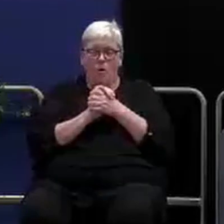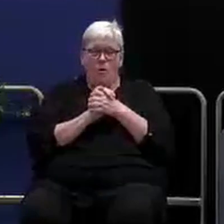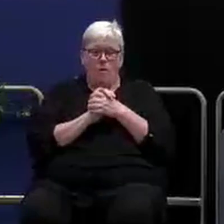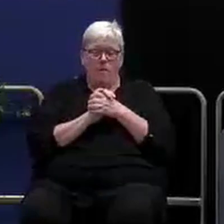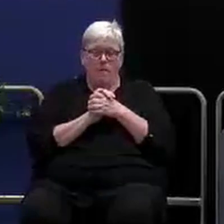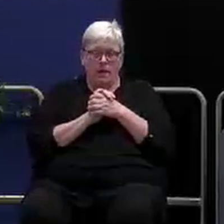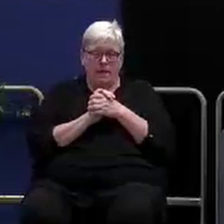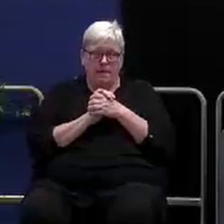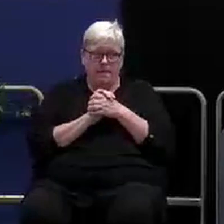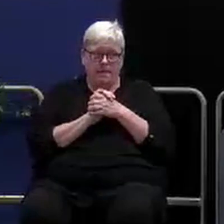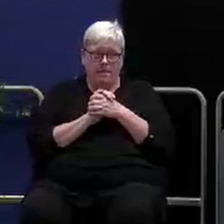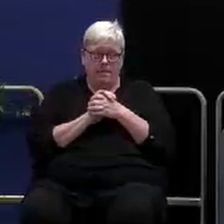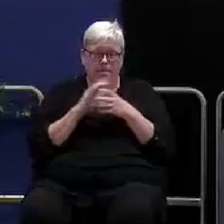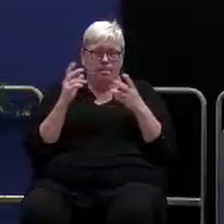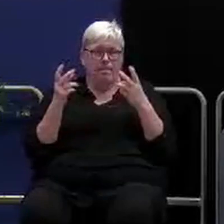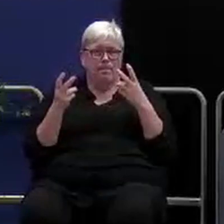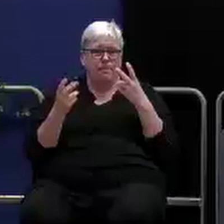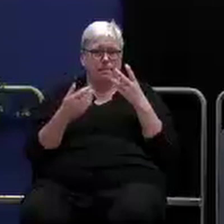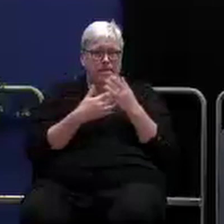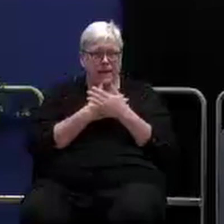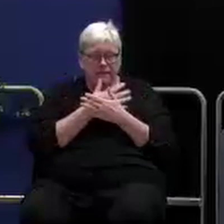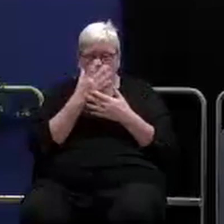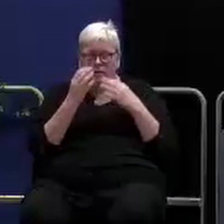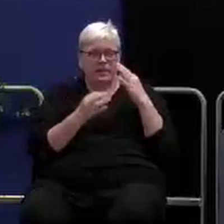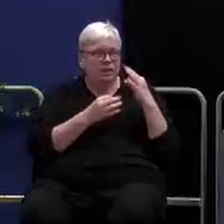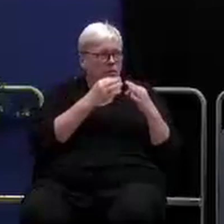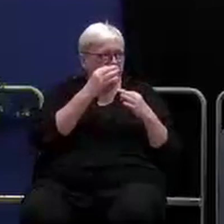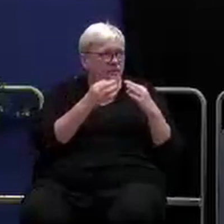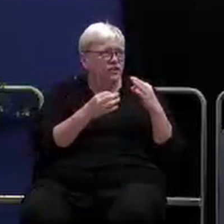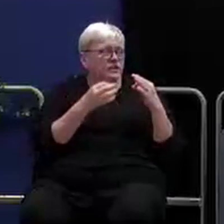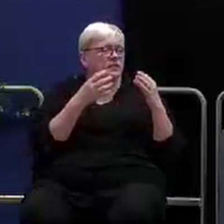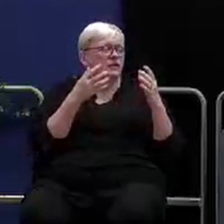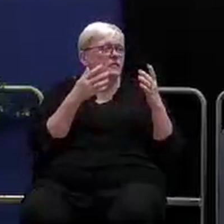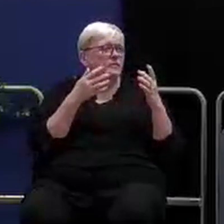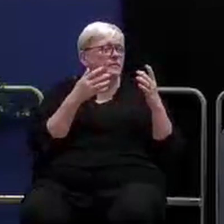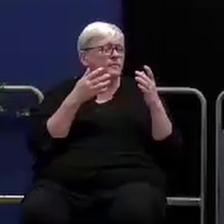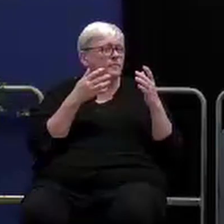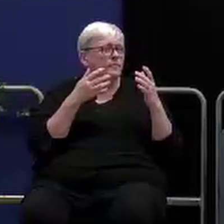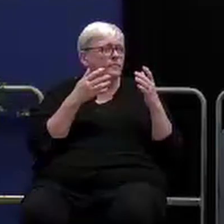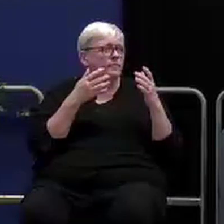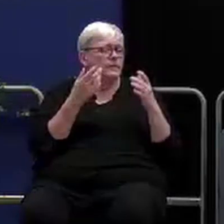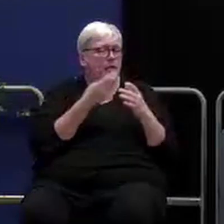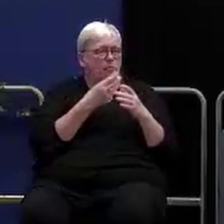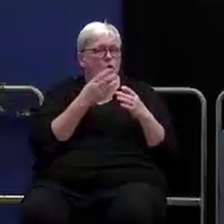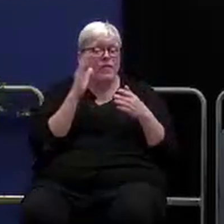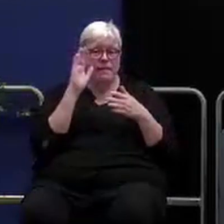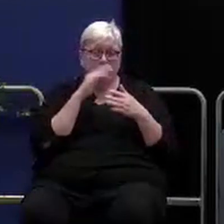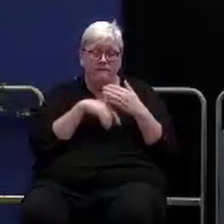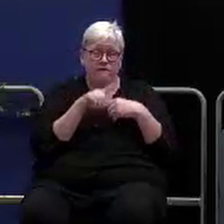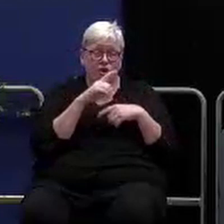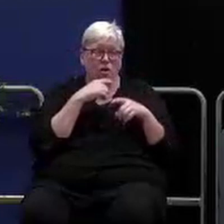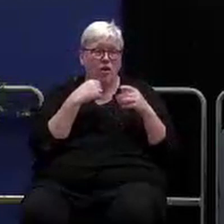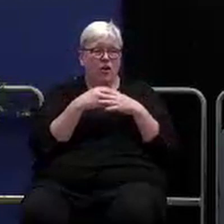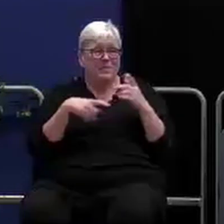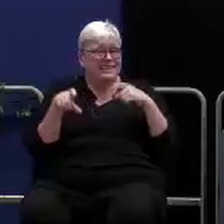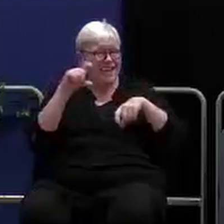What else did I want to ask you about? I have so many questions that I will have to desist in a minute. But you're both from relatively